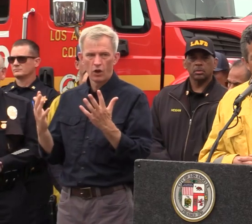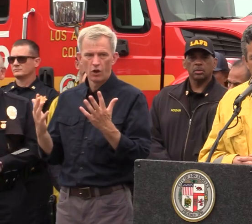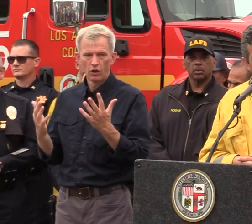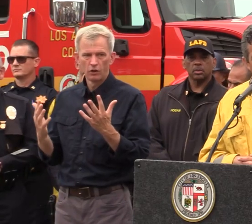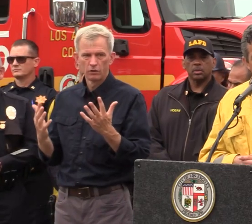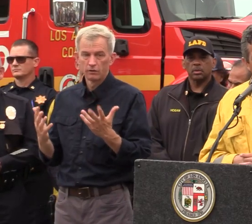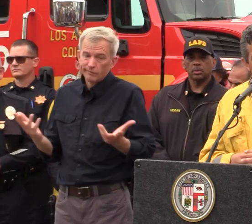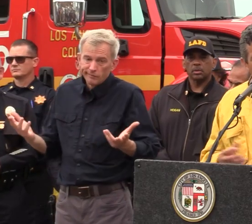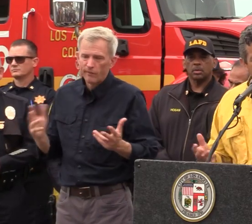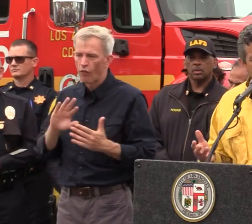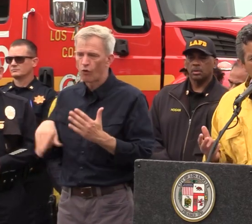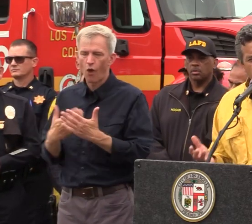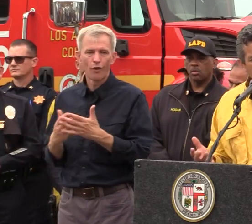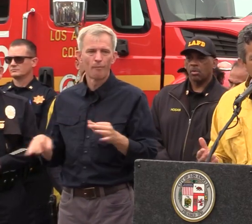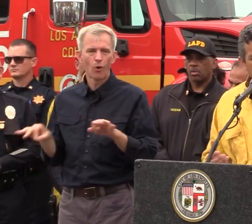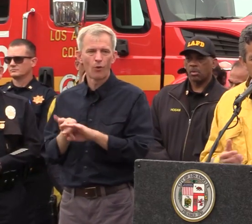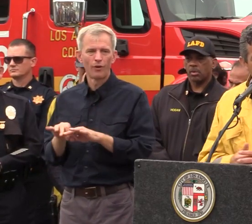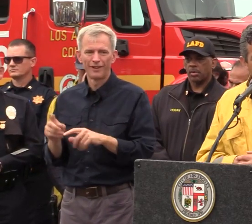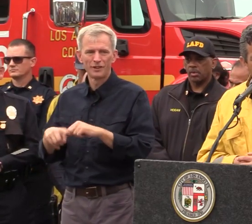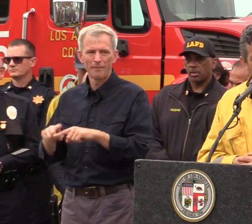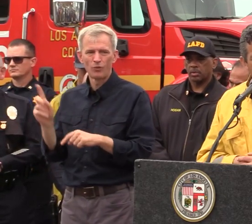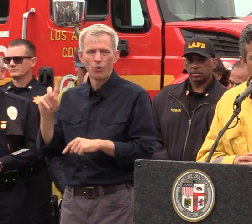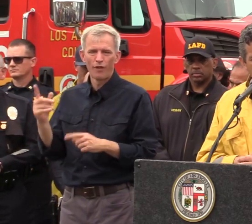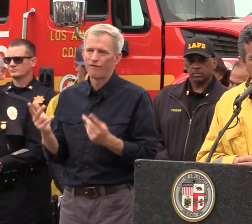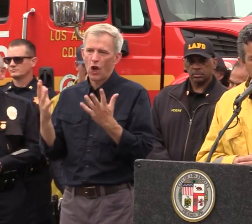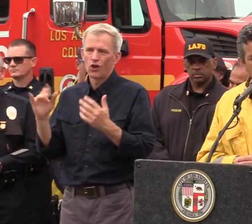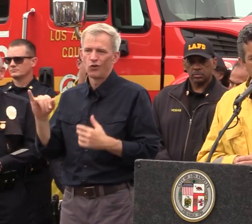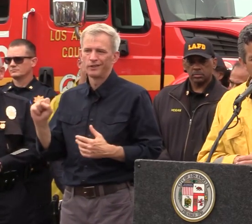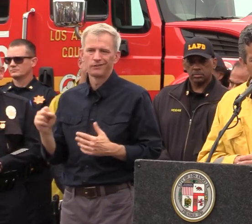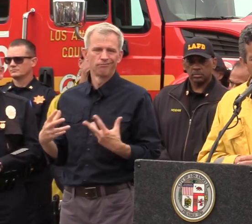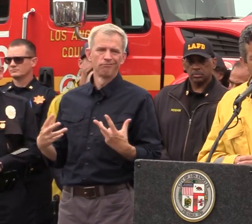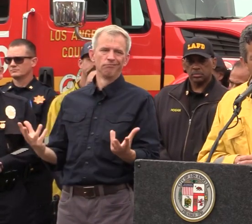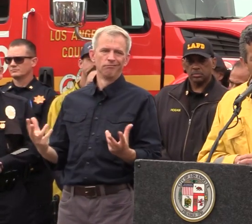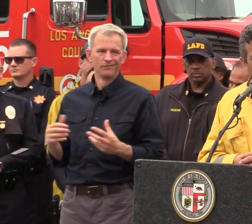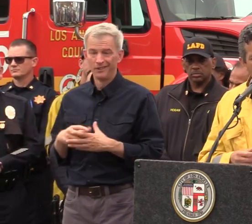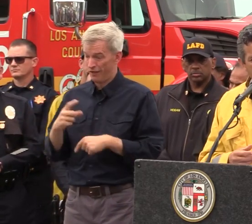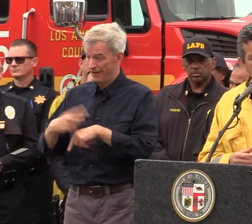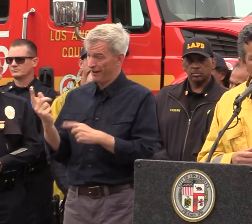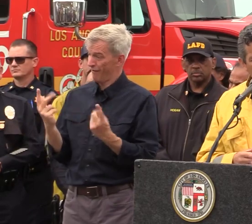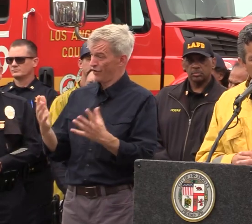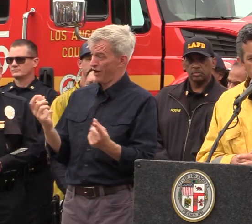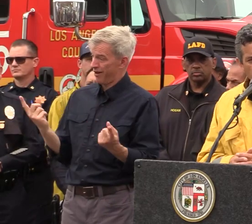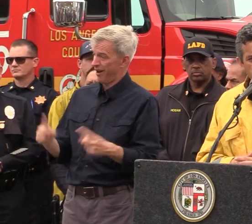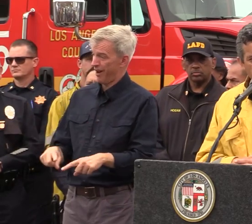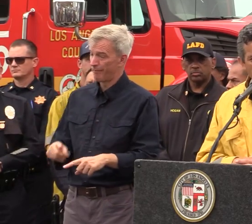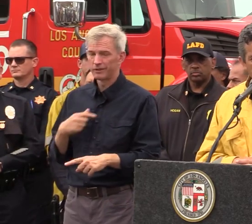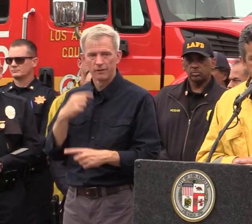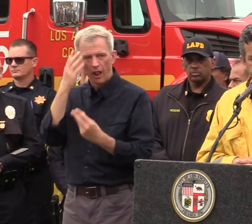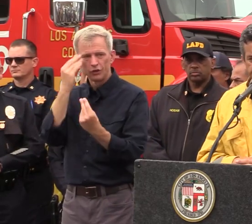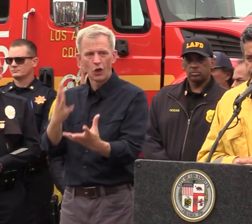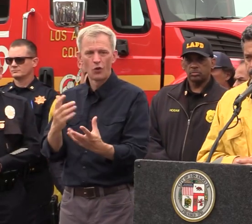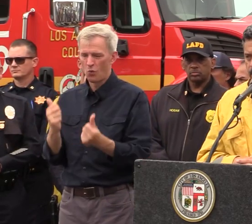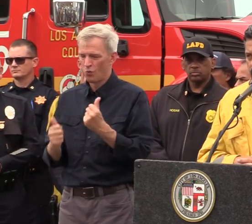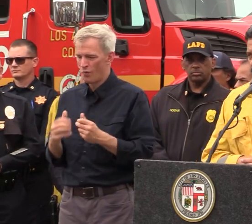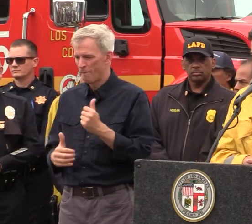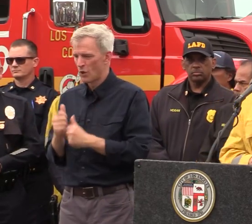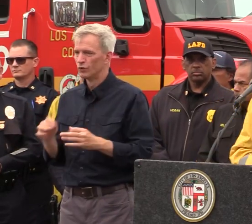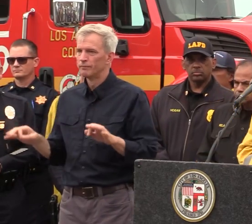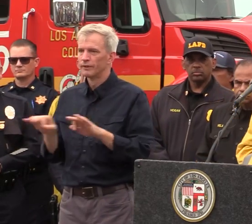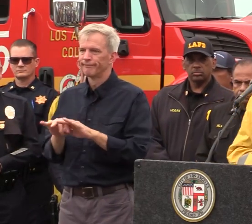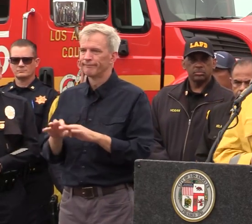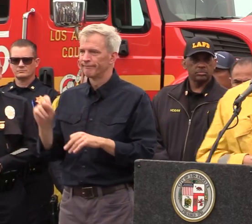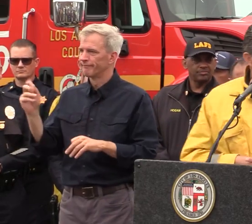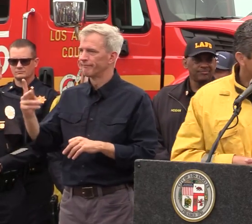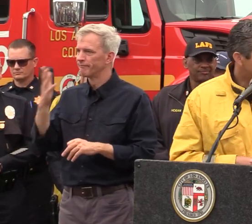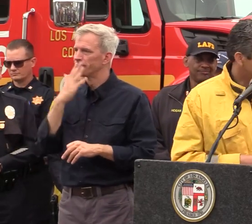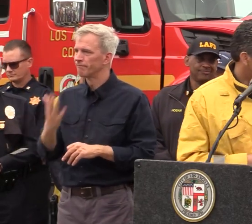all important. I just don't know. It depends on where the fire is. I'll tell you the day of the fire, where it happens, which one's the most important. All right, thank